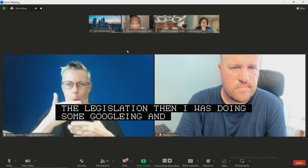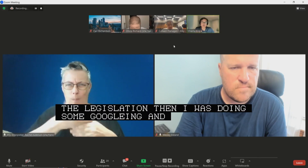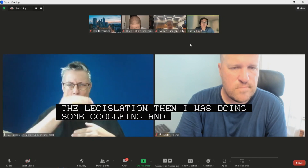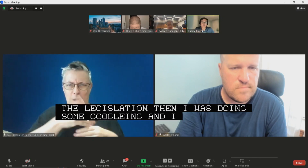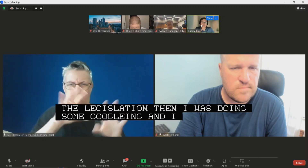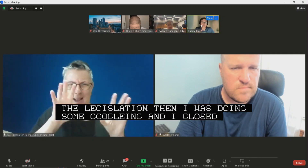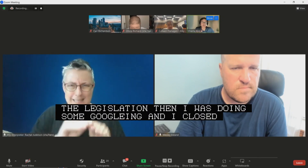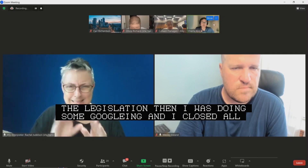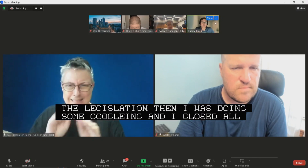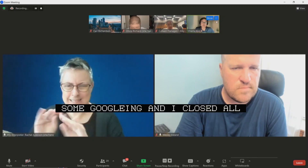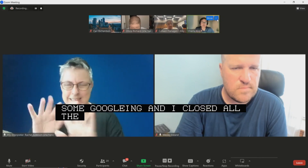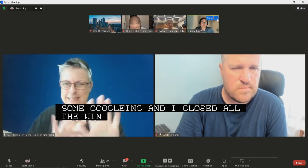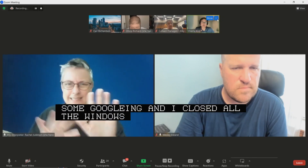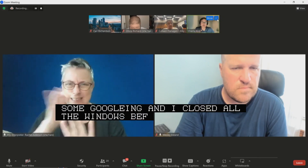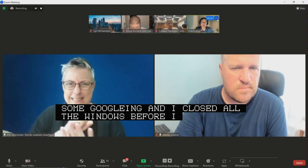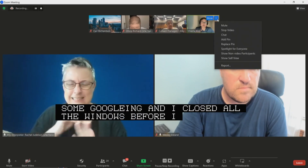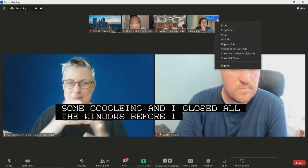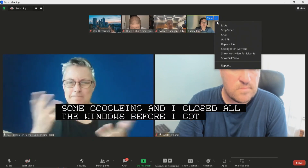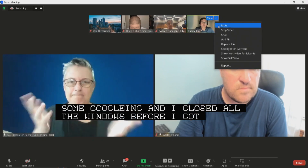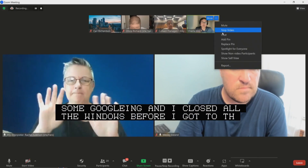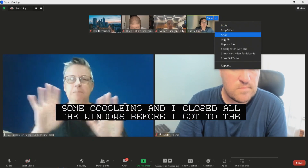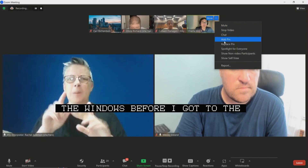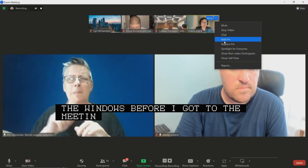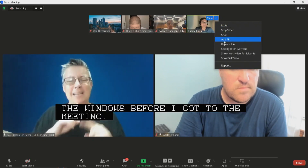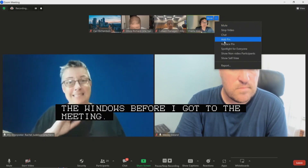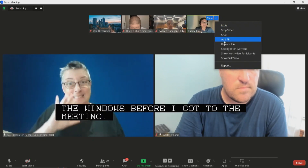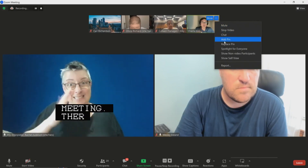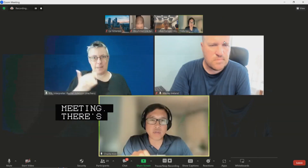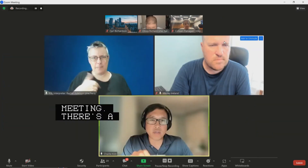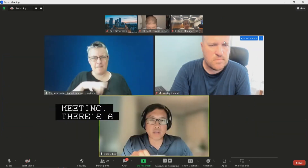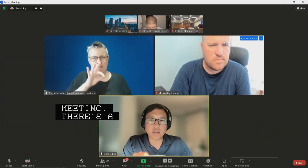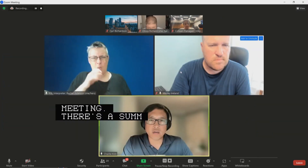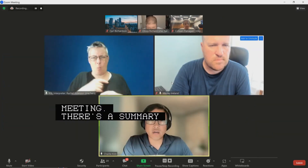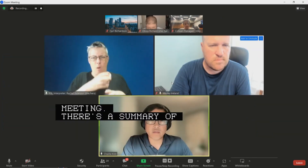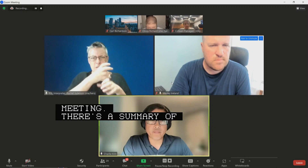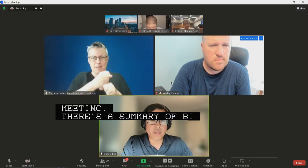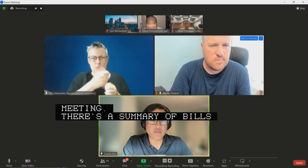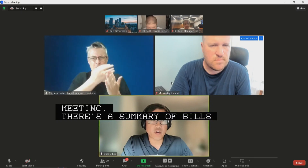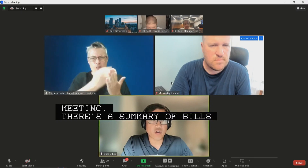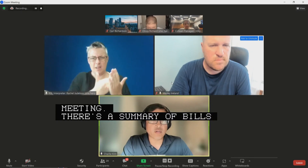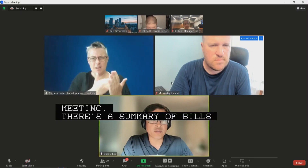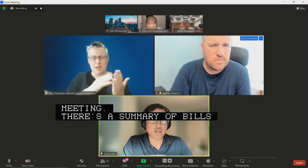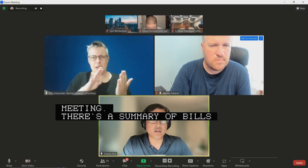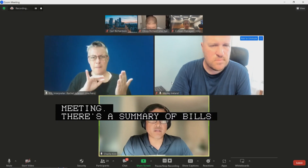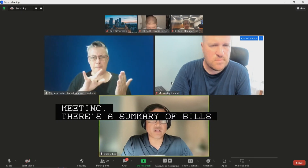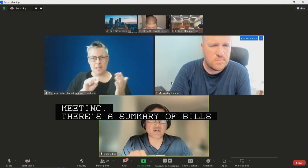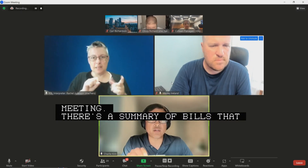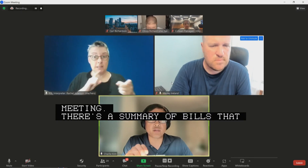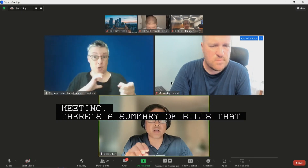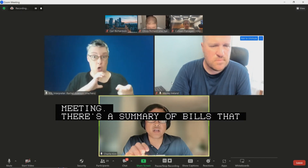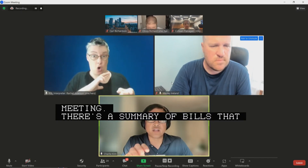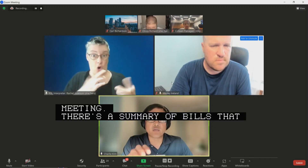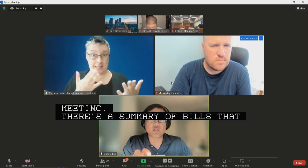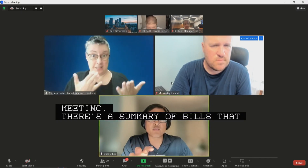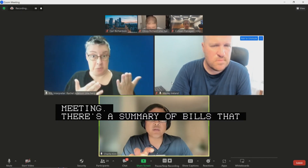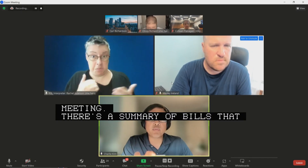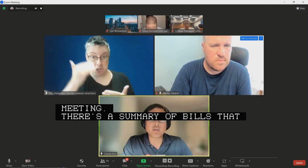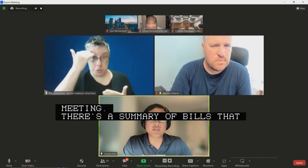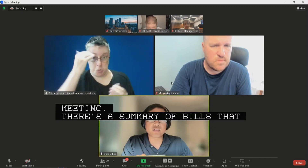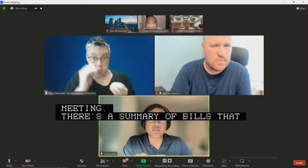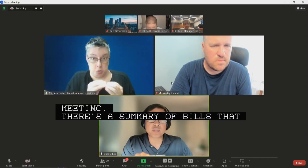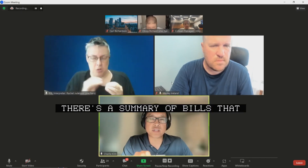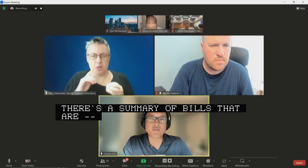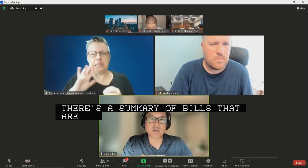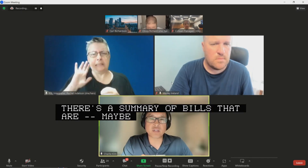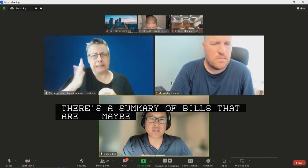of a summary of bills that are, and maybe if Carl's here, that there were three